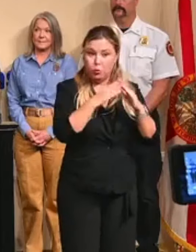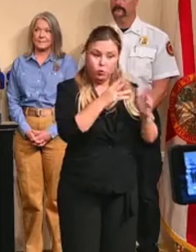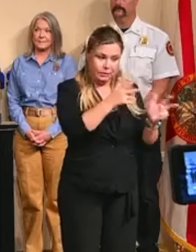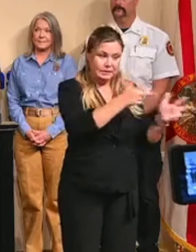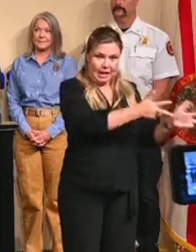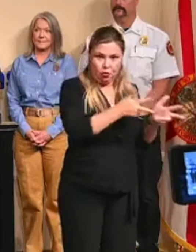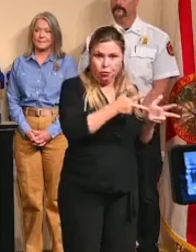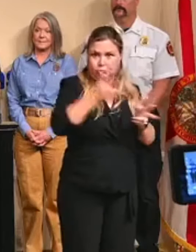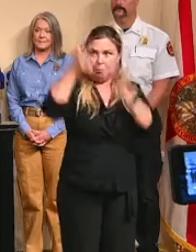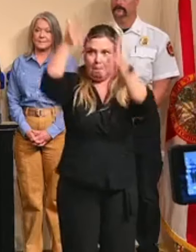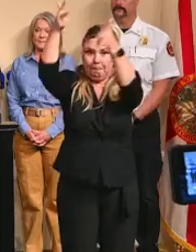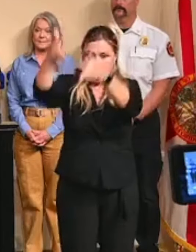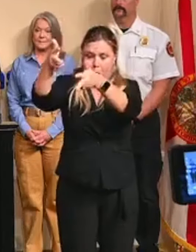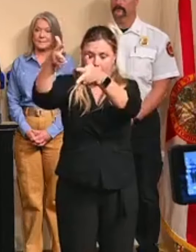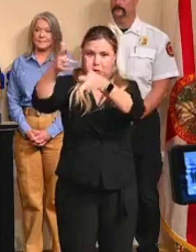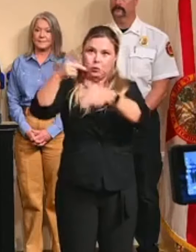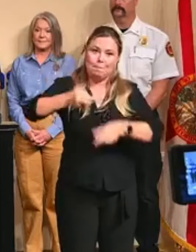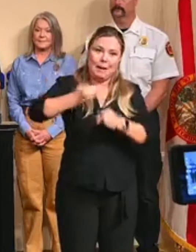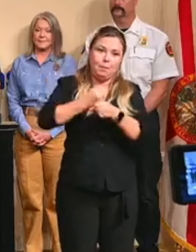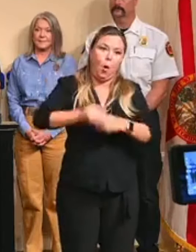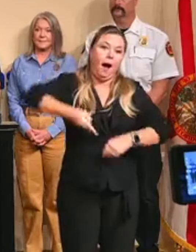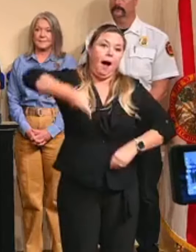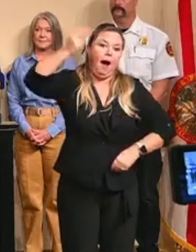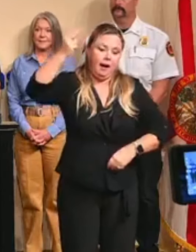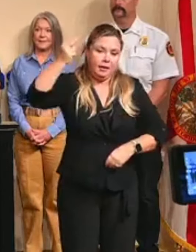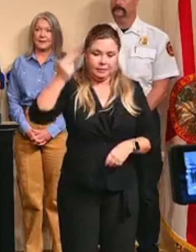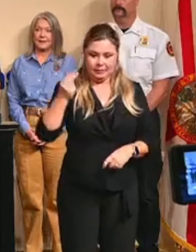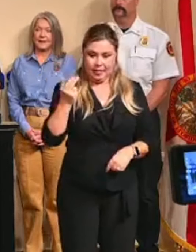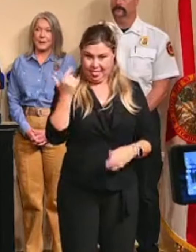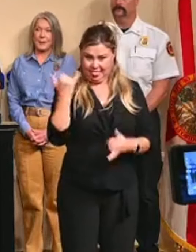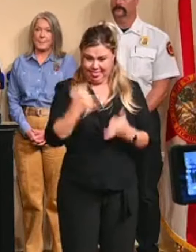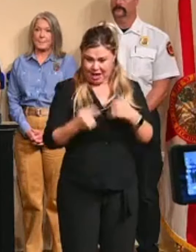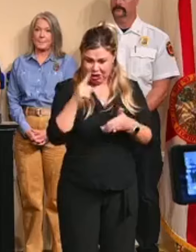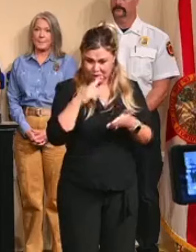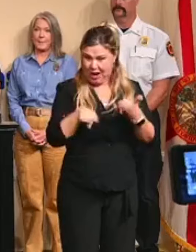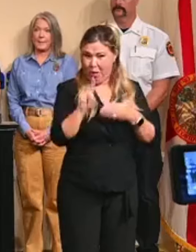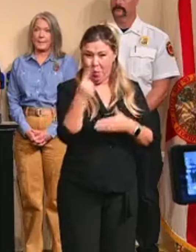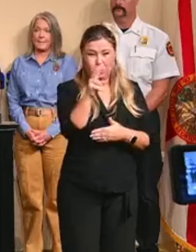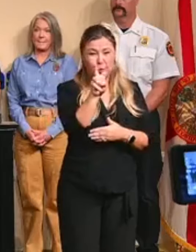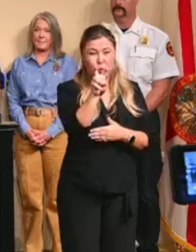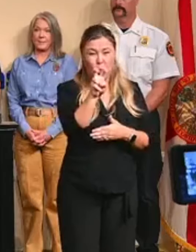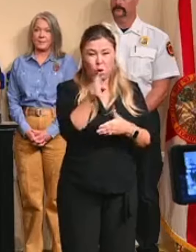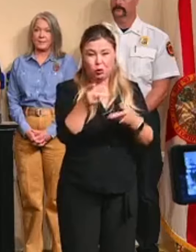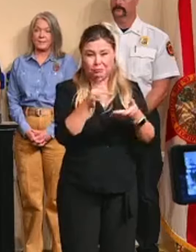out of flood-prone, low-lying areas. At last check, there were less than 200 spaces left available,